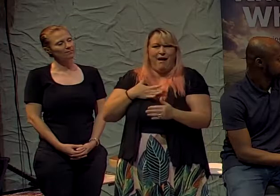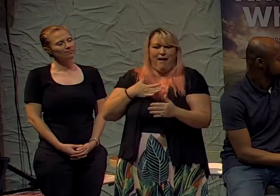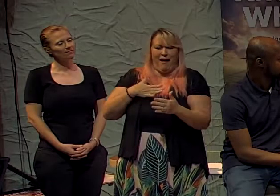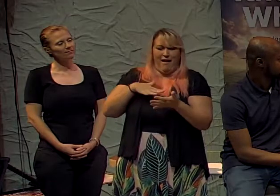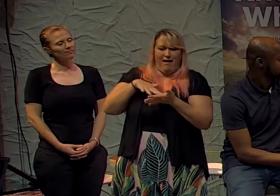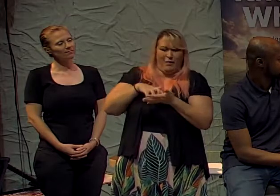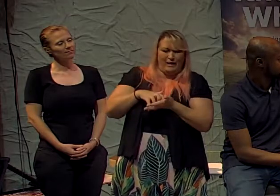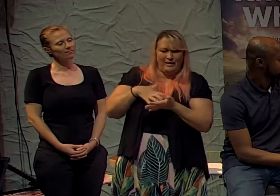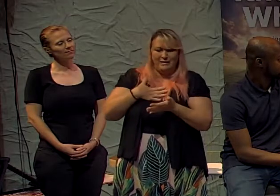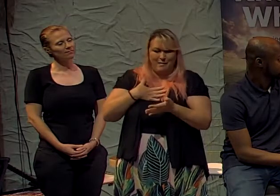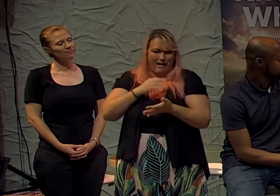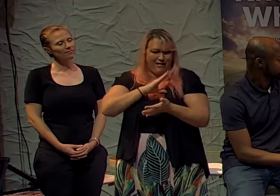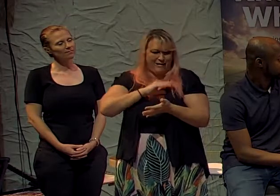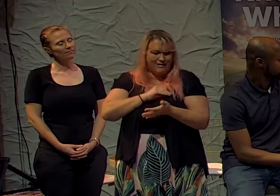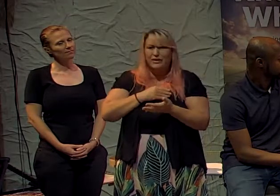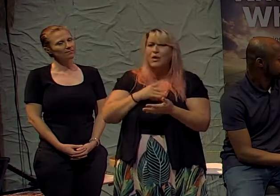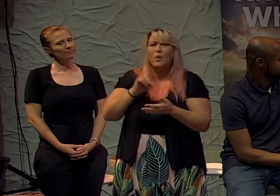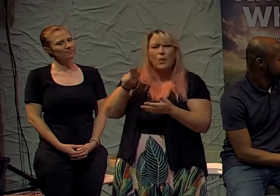Only God can.